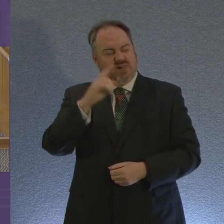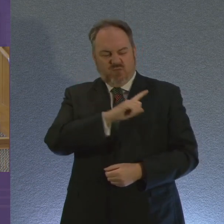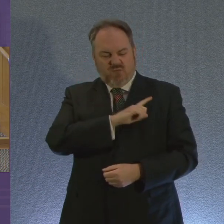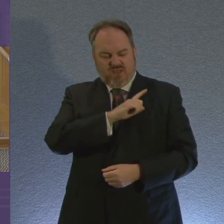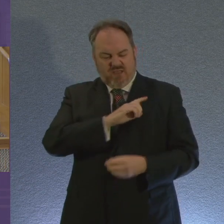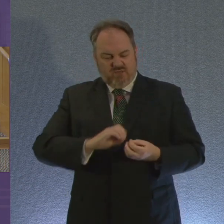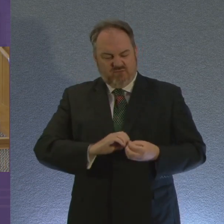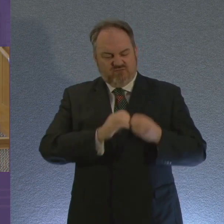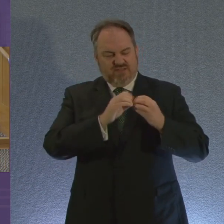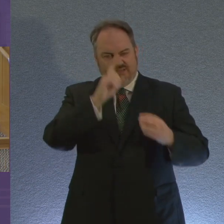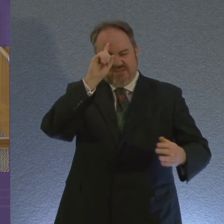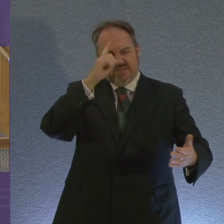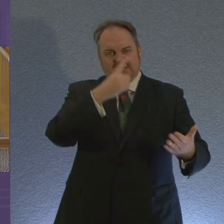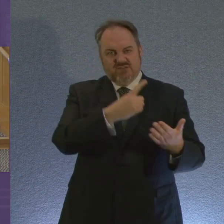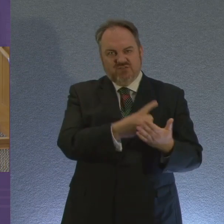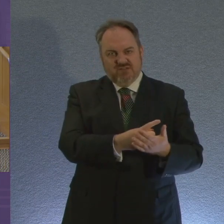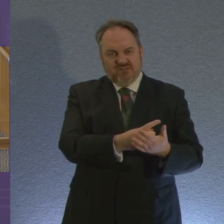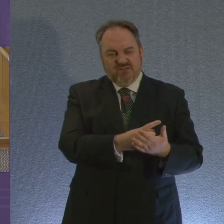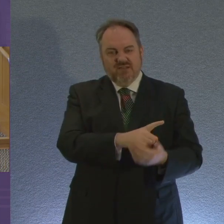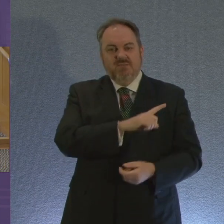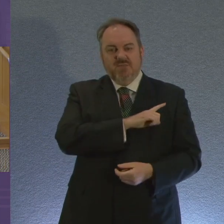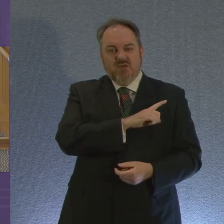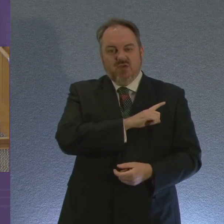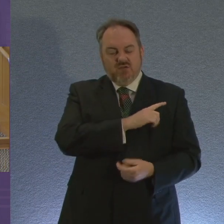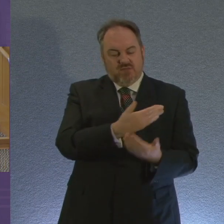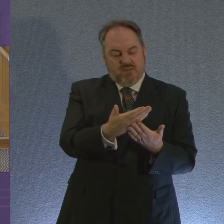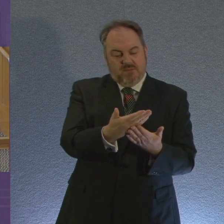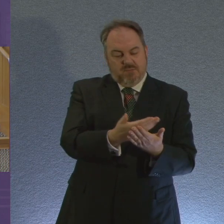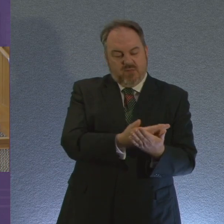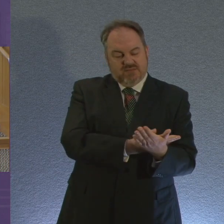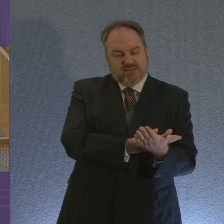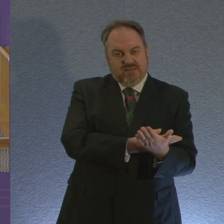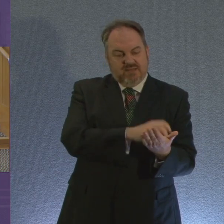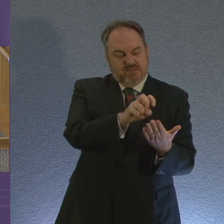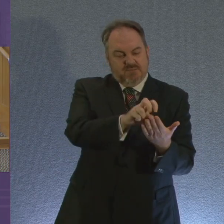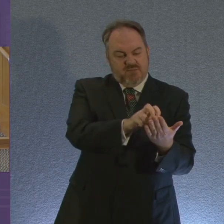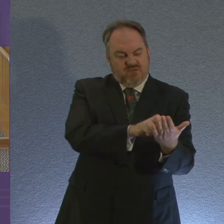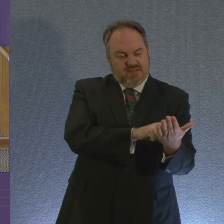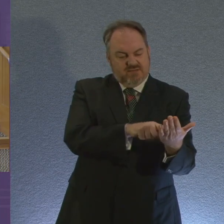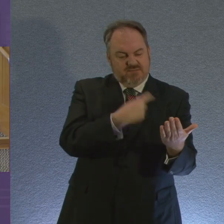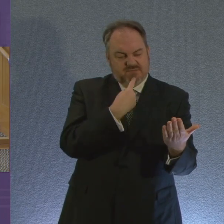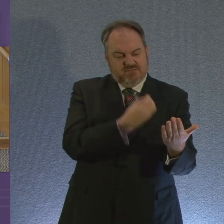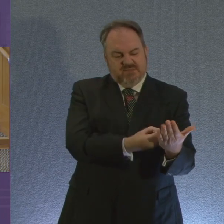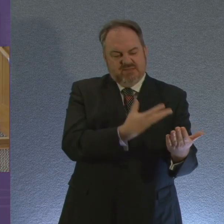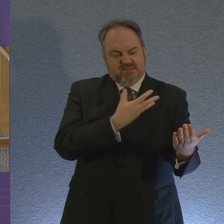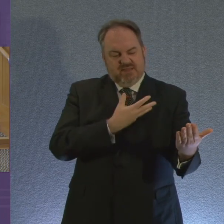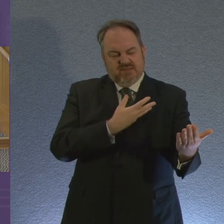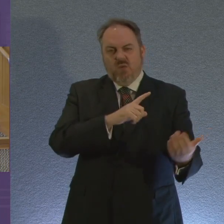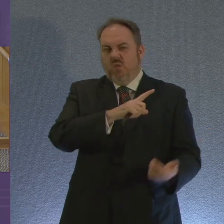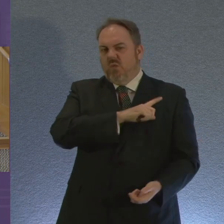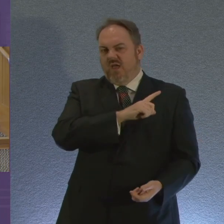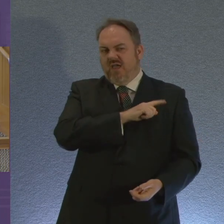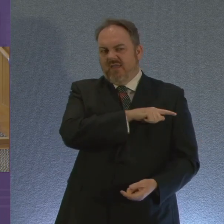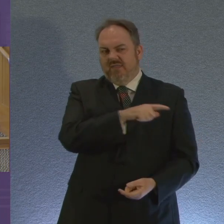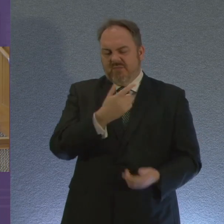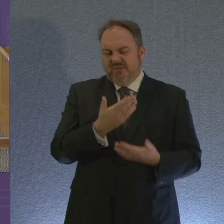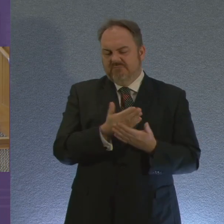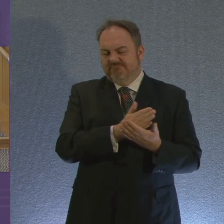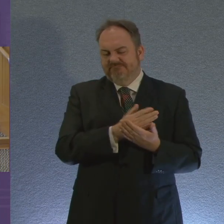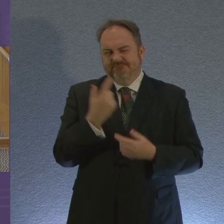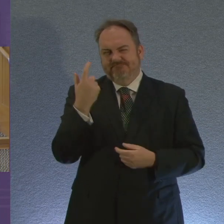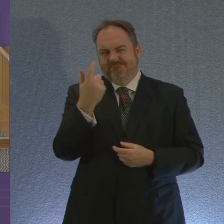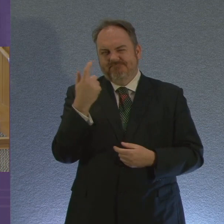views put in the policy memorandum accompanying the bill as to why this step was one that the Scottish Government wanted